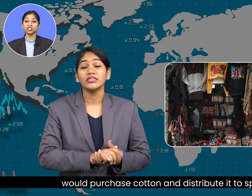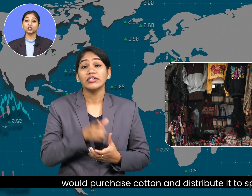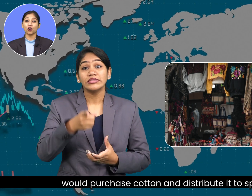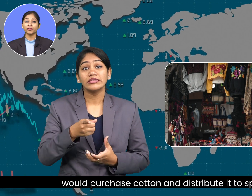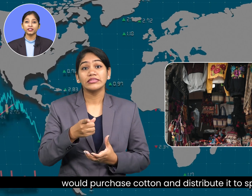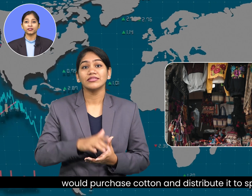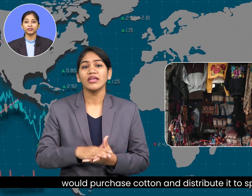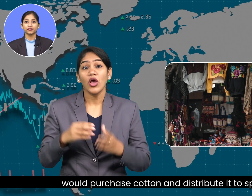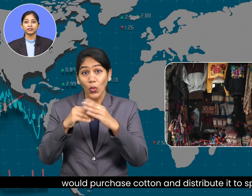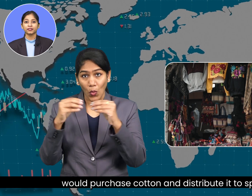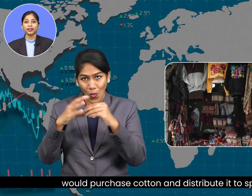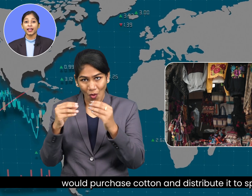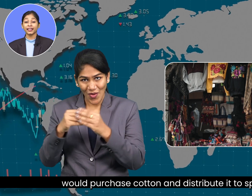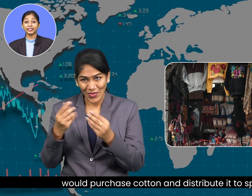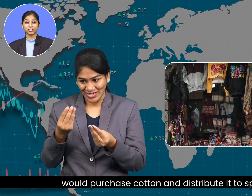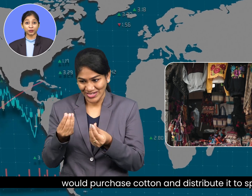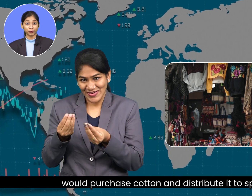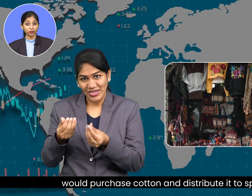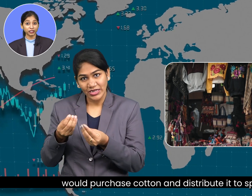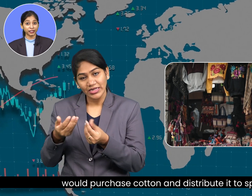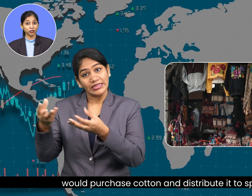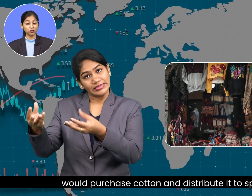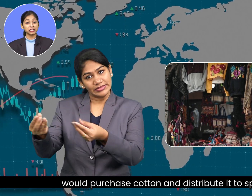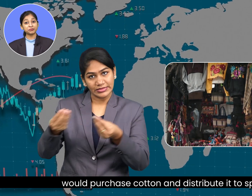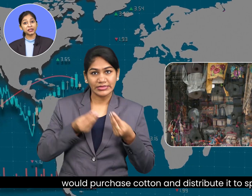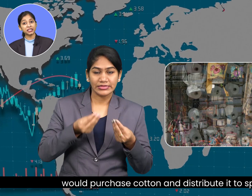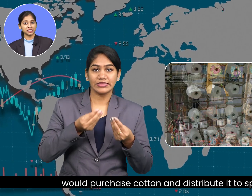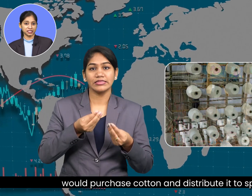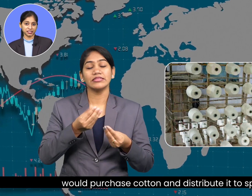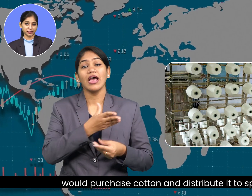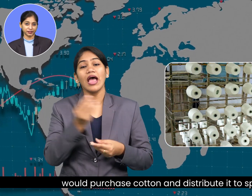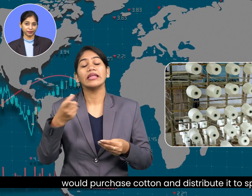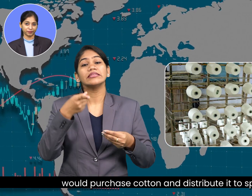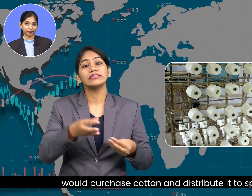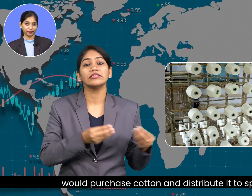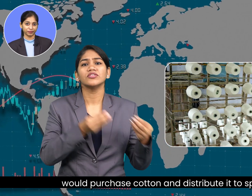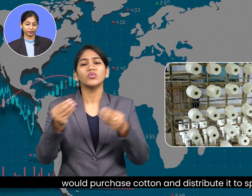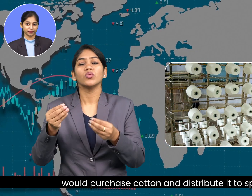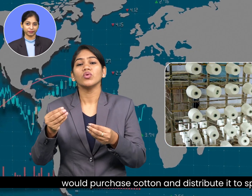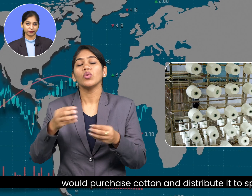would purchase cotton and distribute it to spinners,